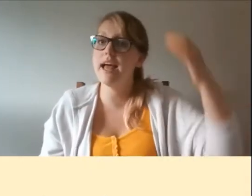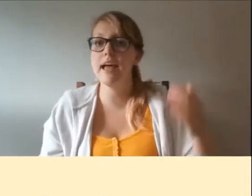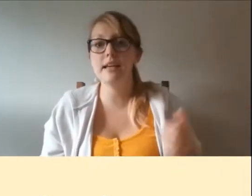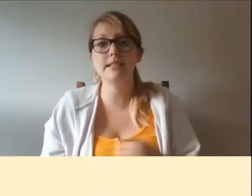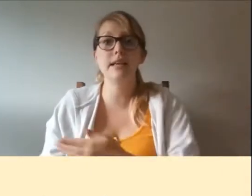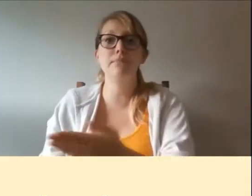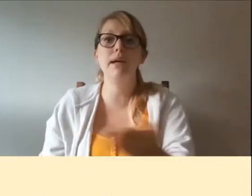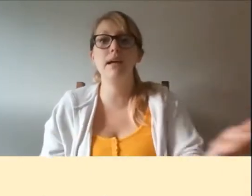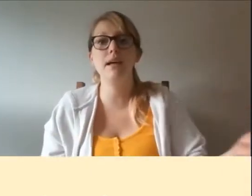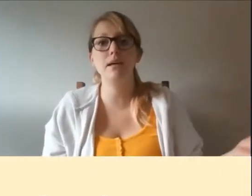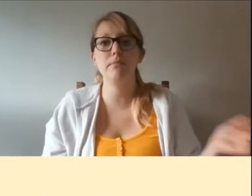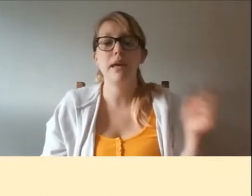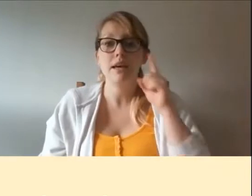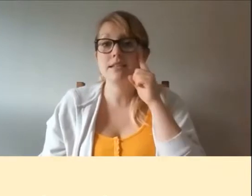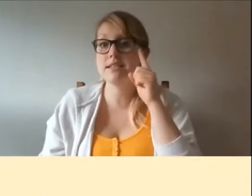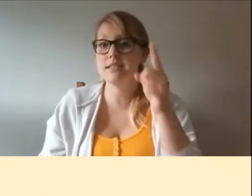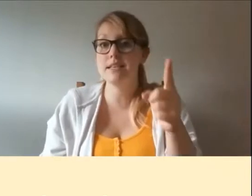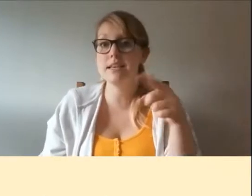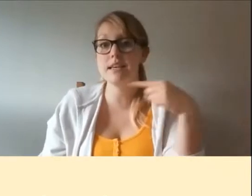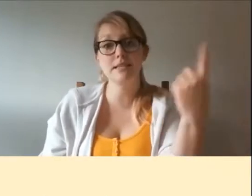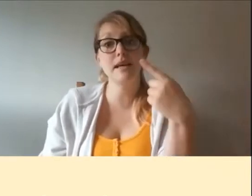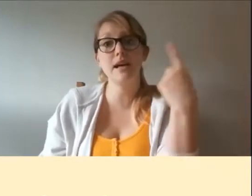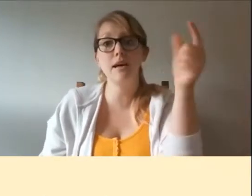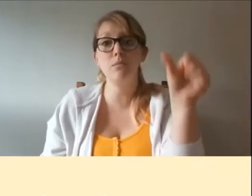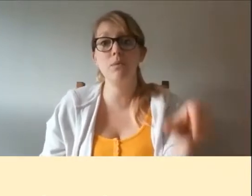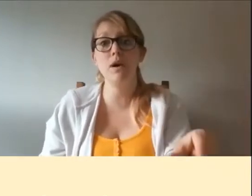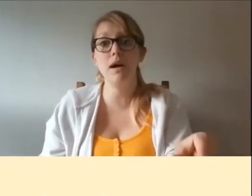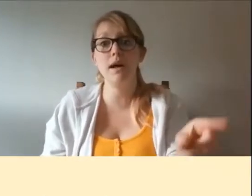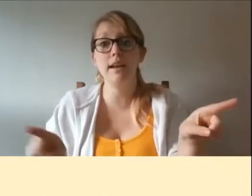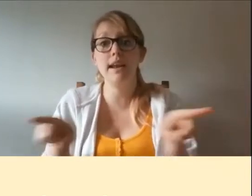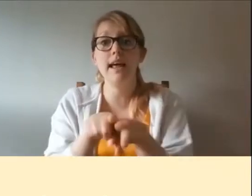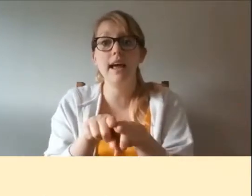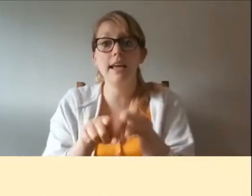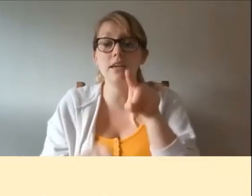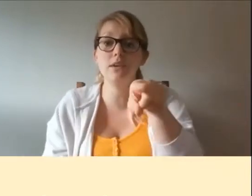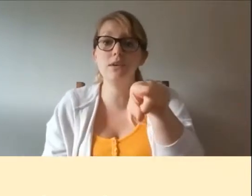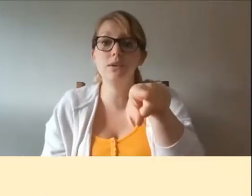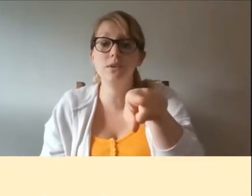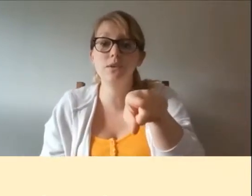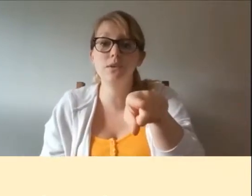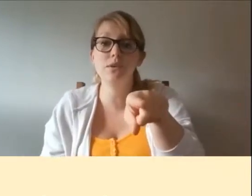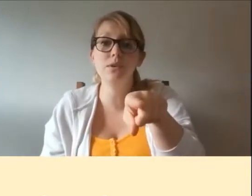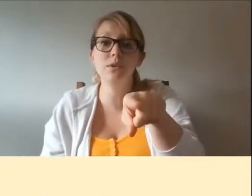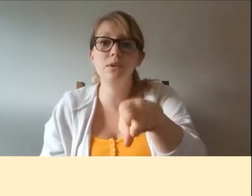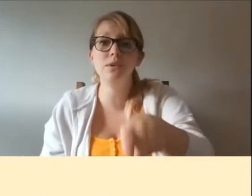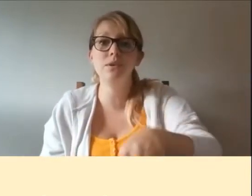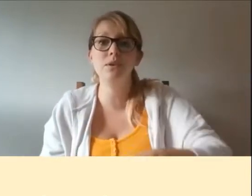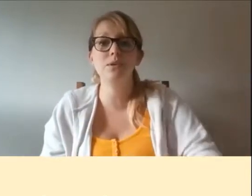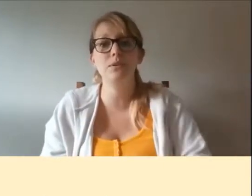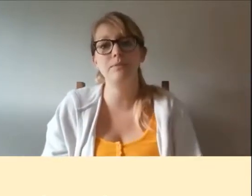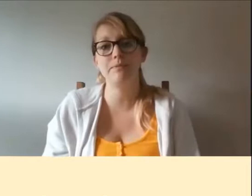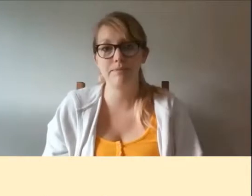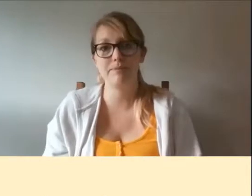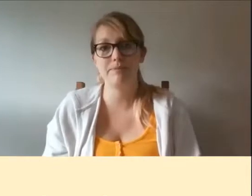it hangs them up to see someone like you.